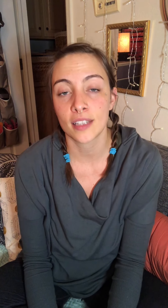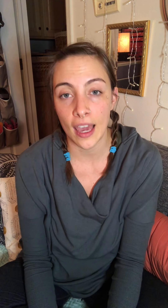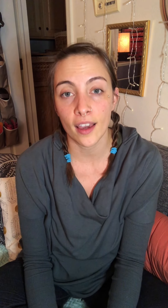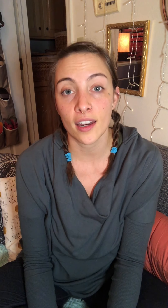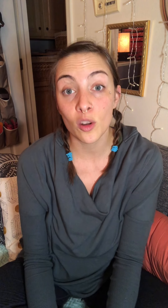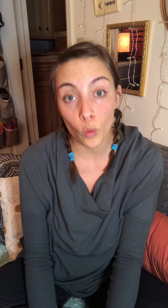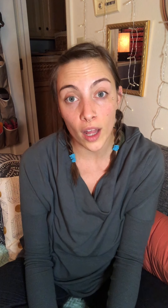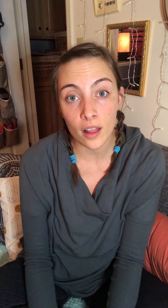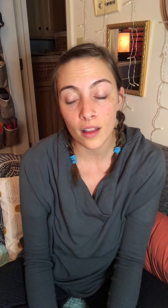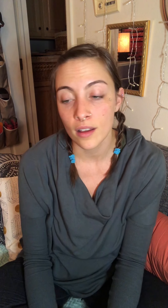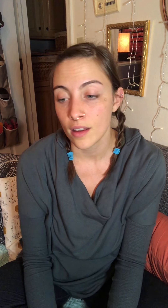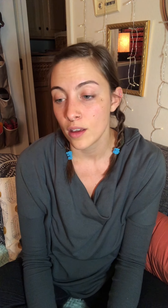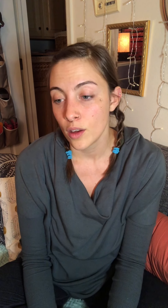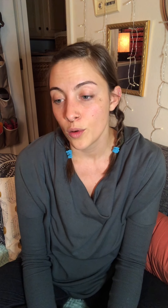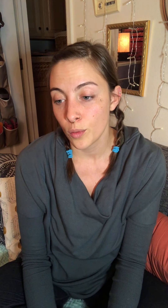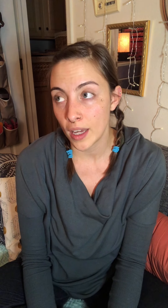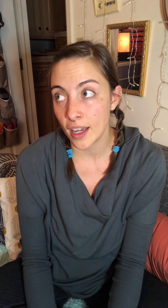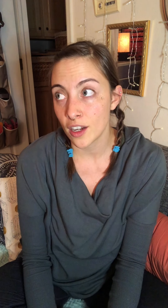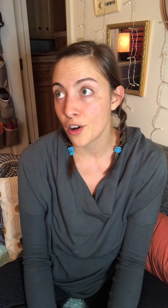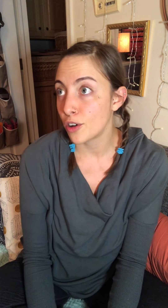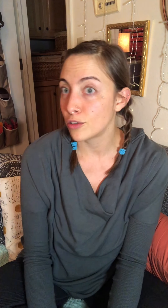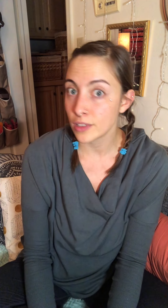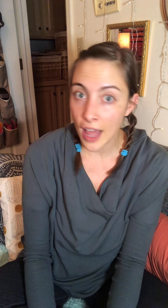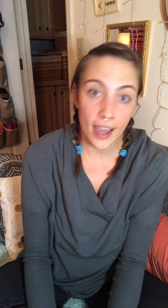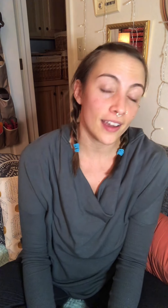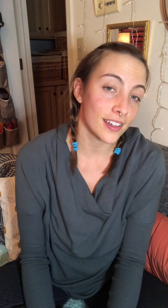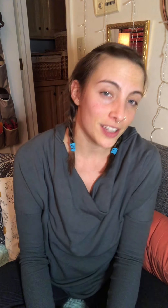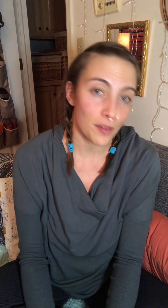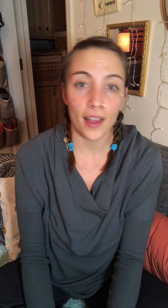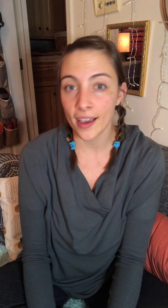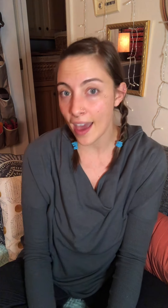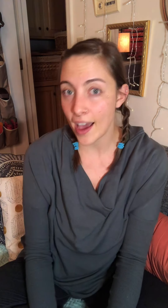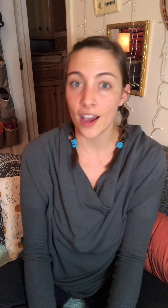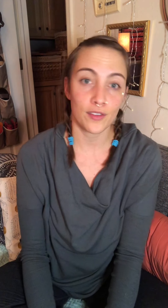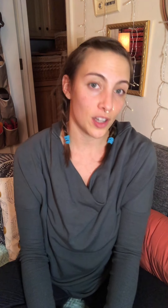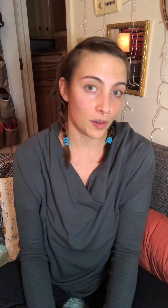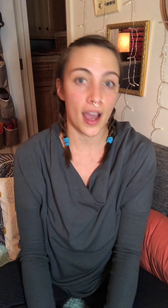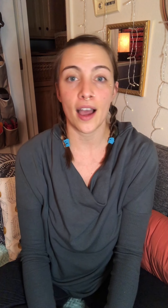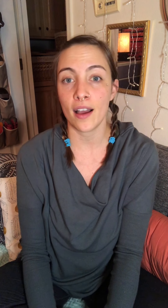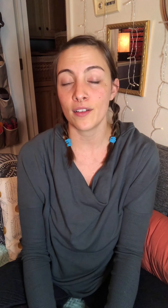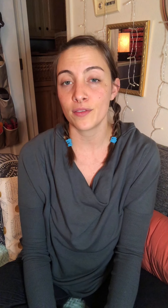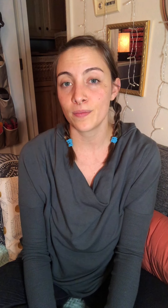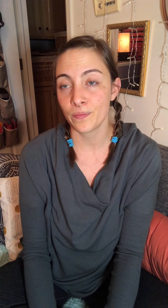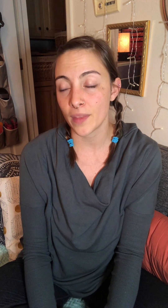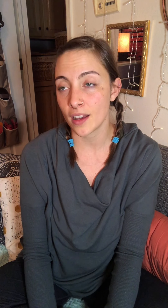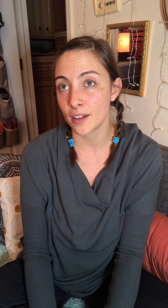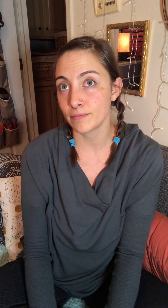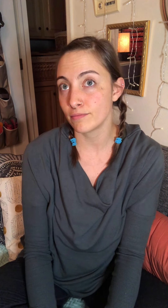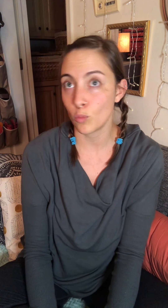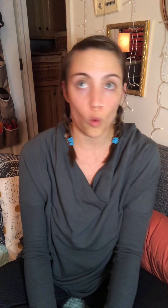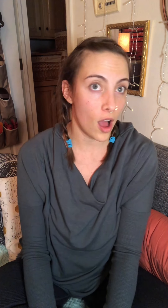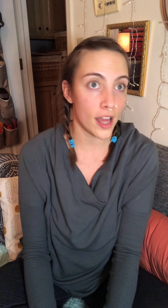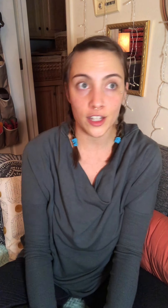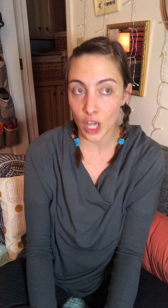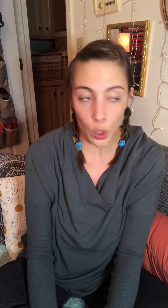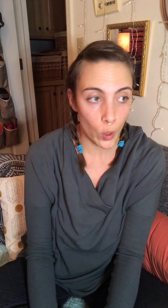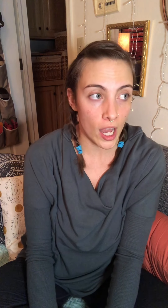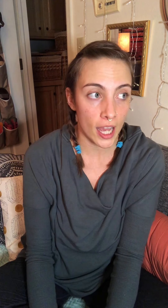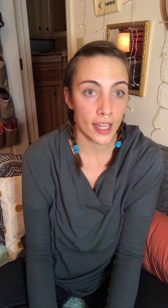can, and will. We know like, don't like, have, don't have, want, don't want,